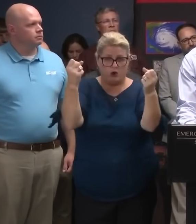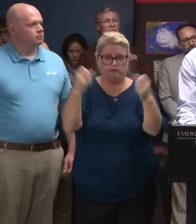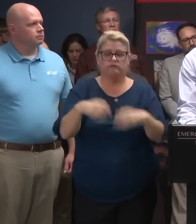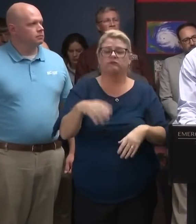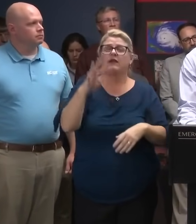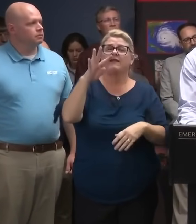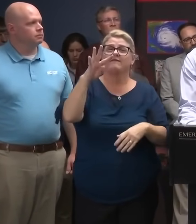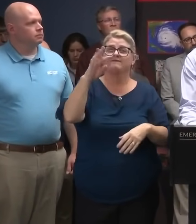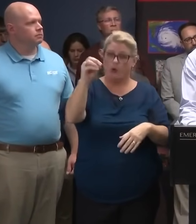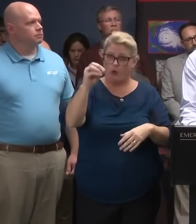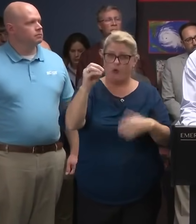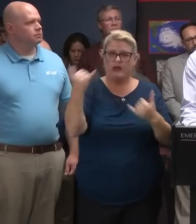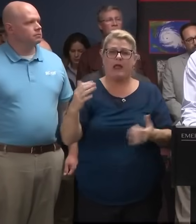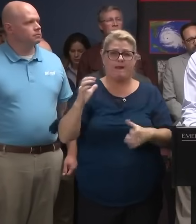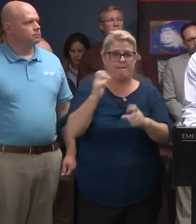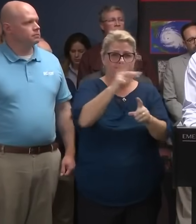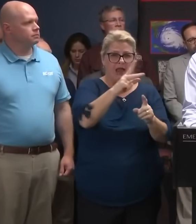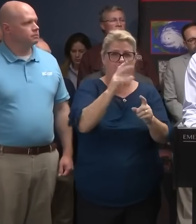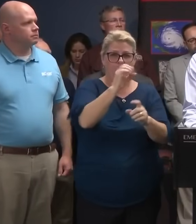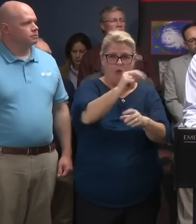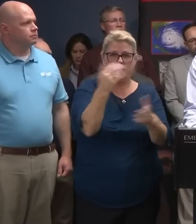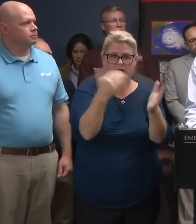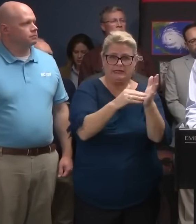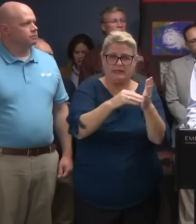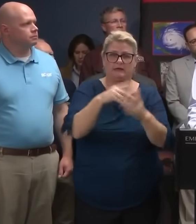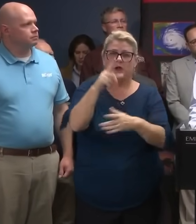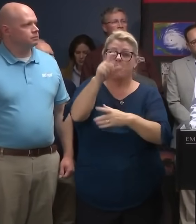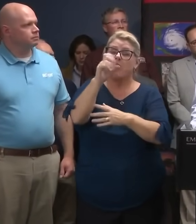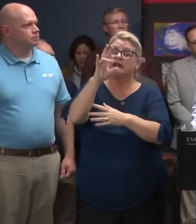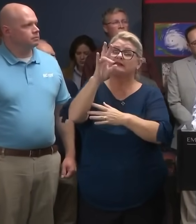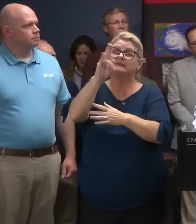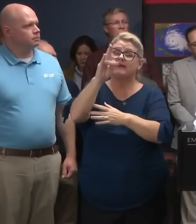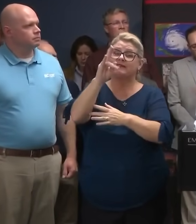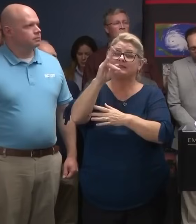those into service today. We had 117